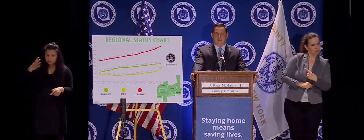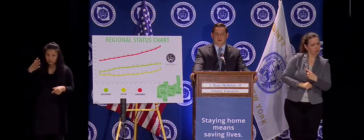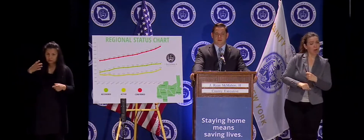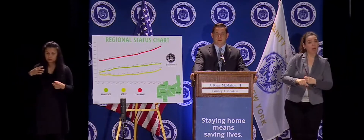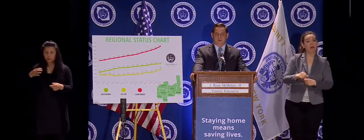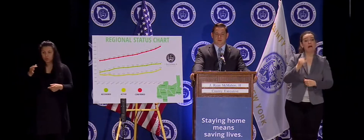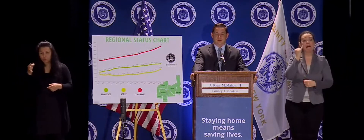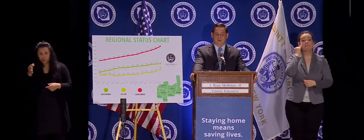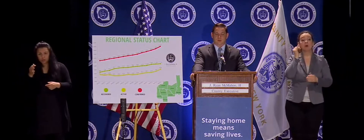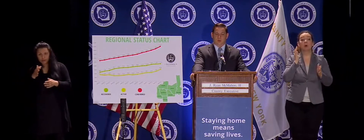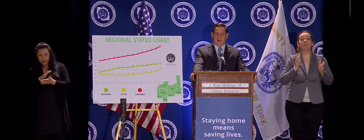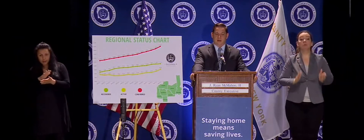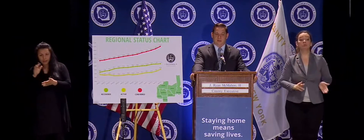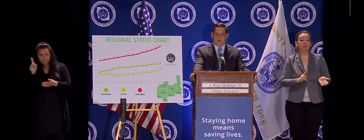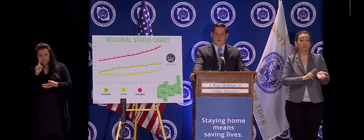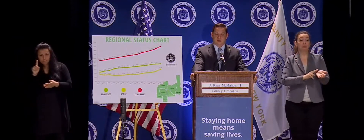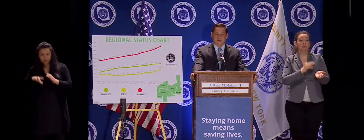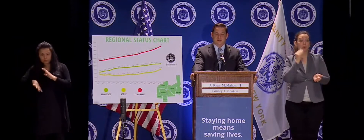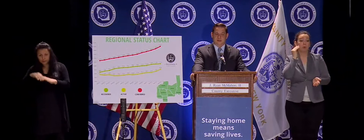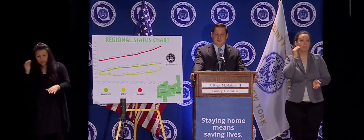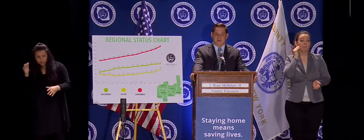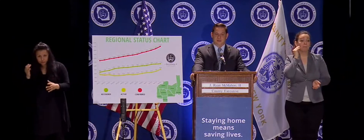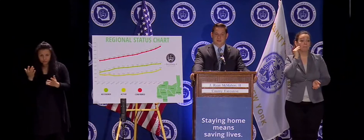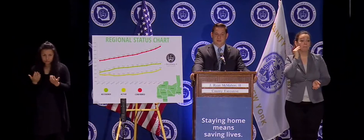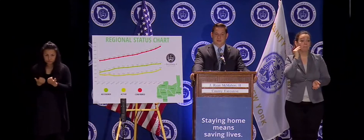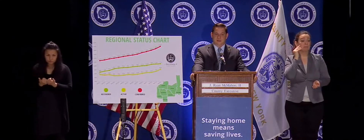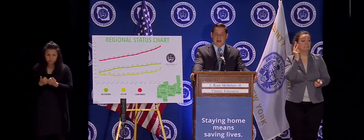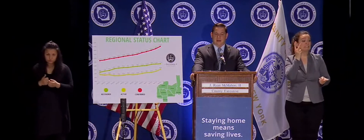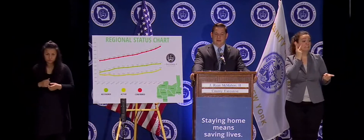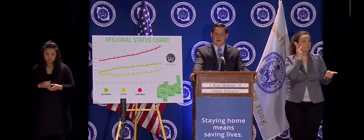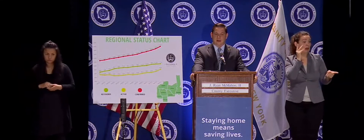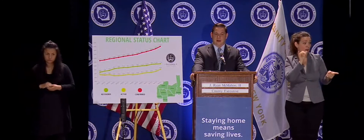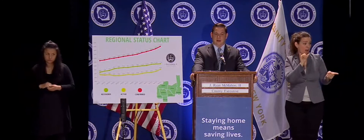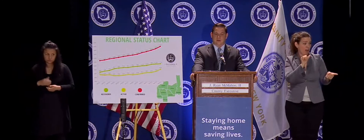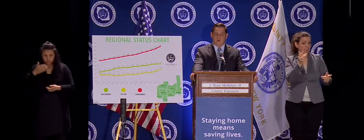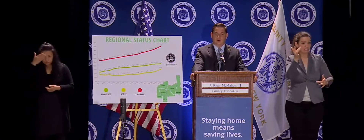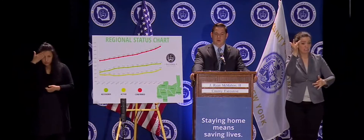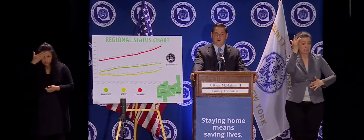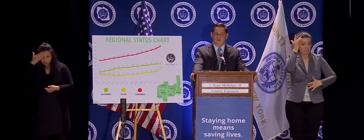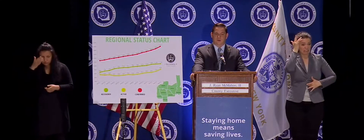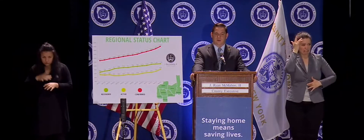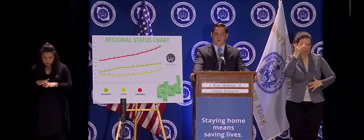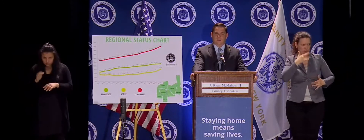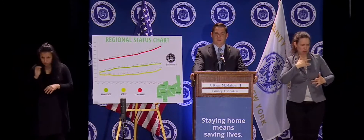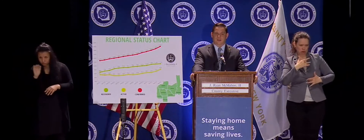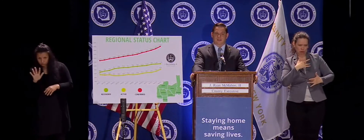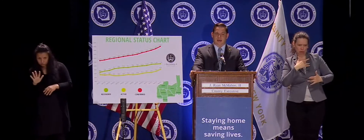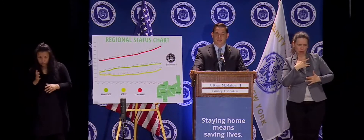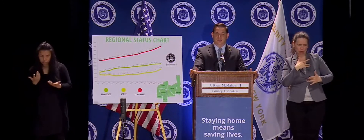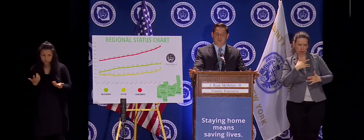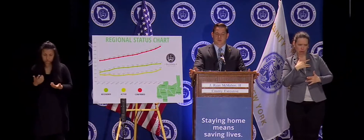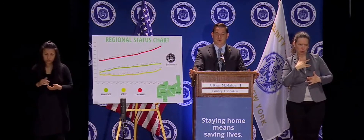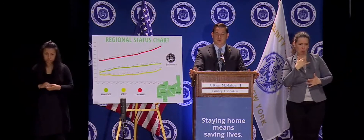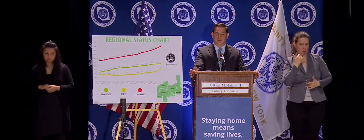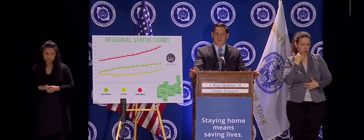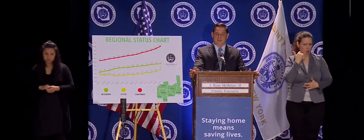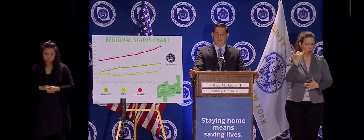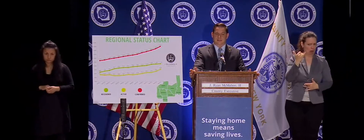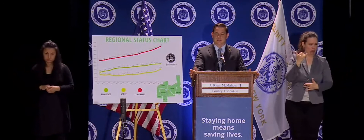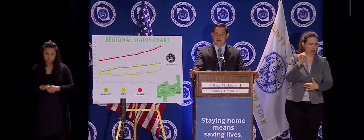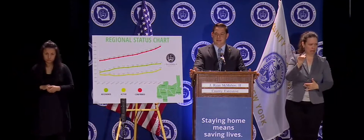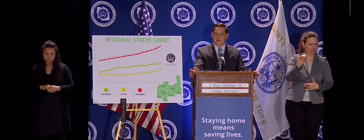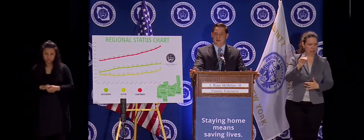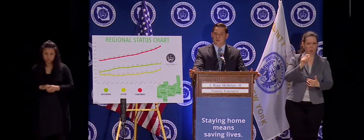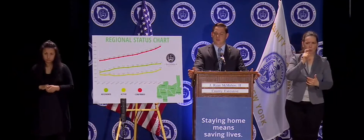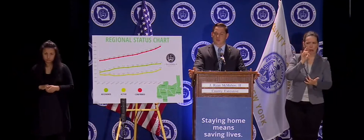Yeah, the reality of this is I don't know if there's an intention to socially